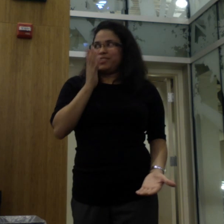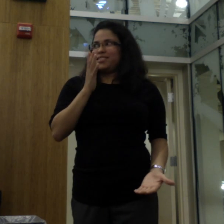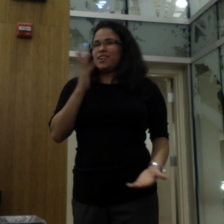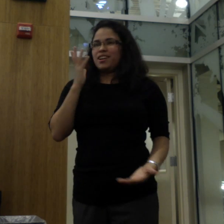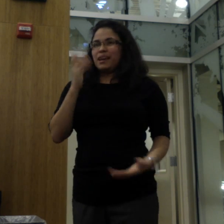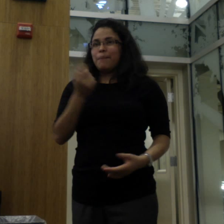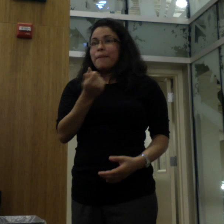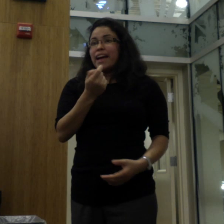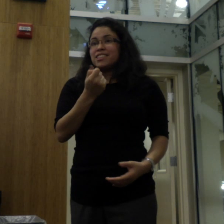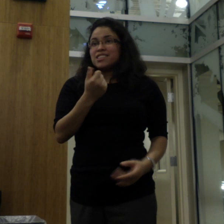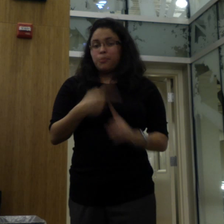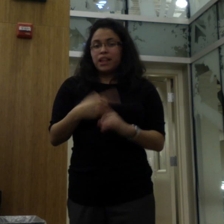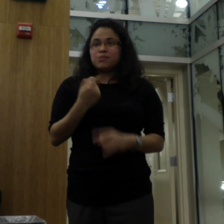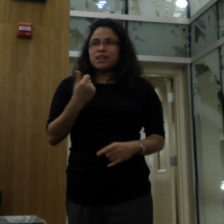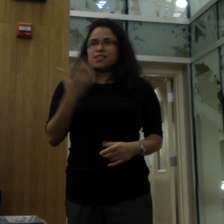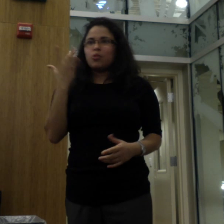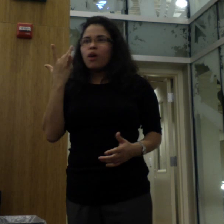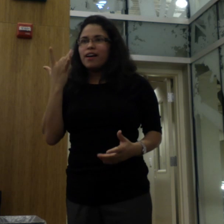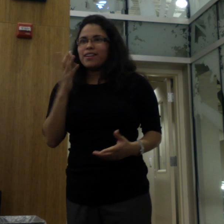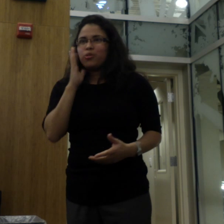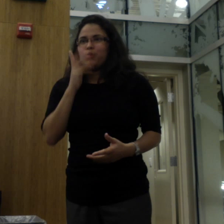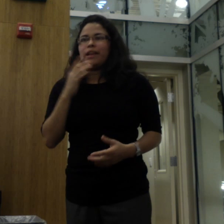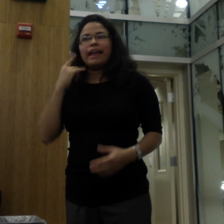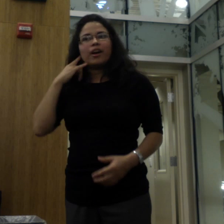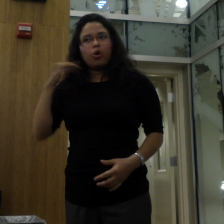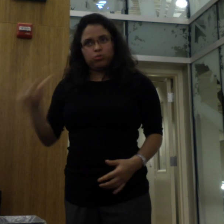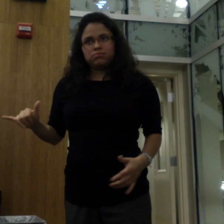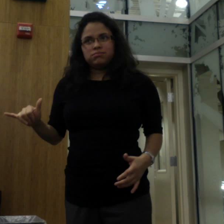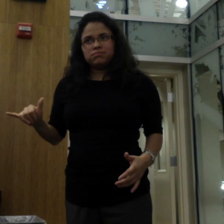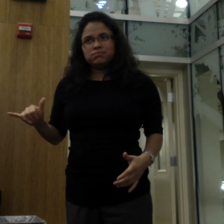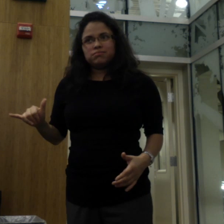gold, and batteries probably will be too.